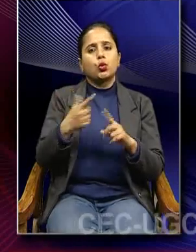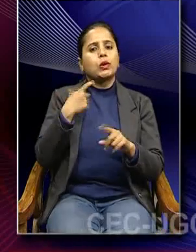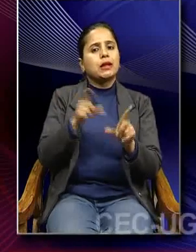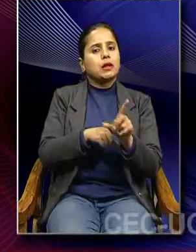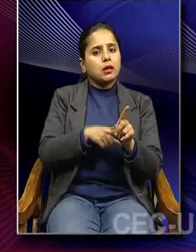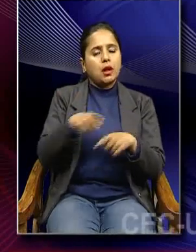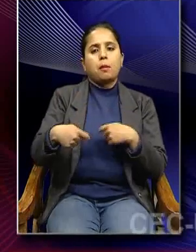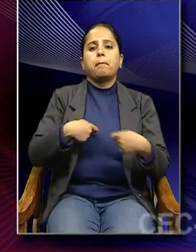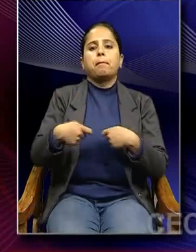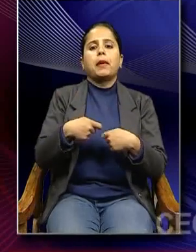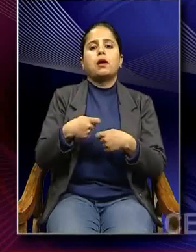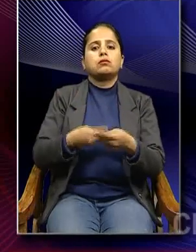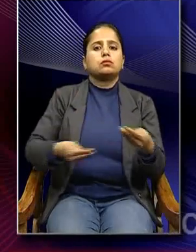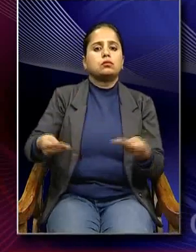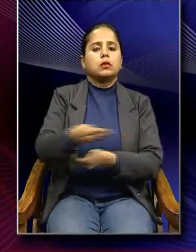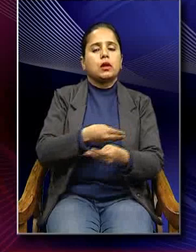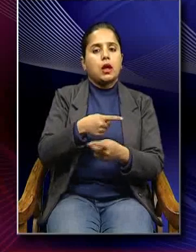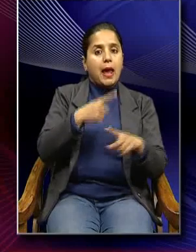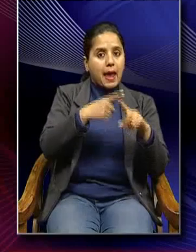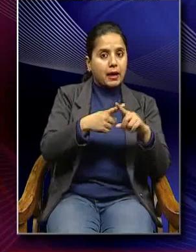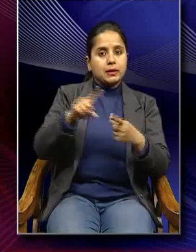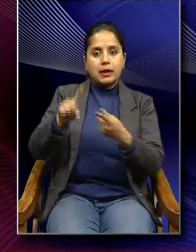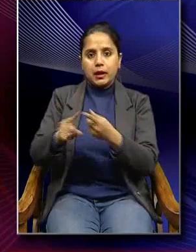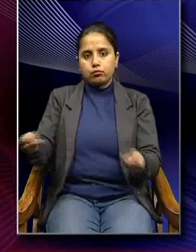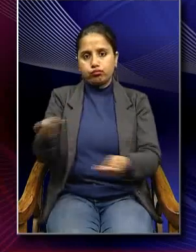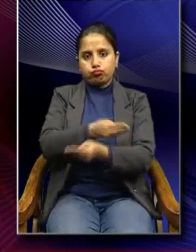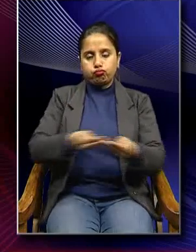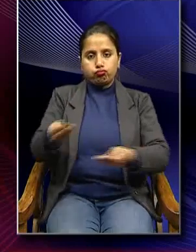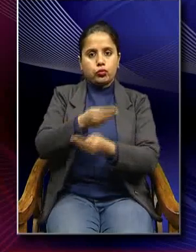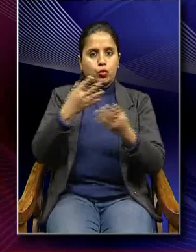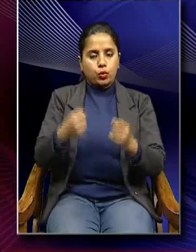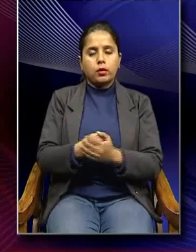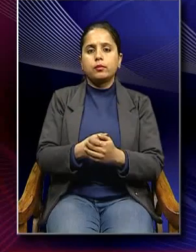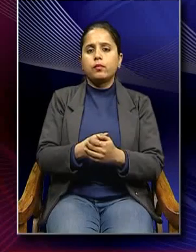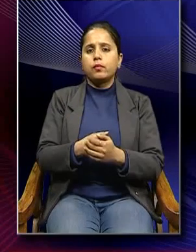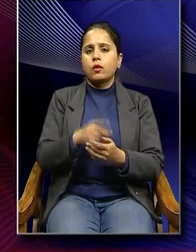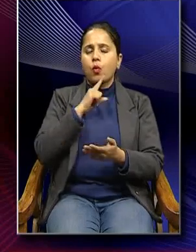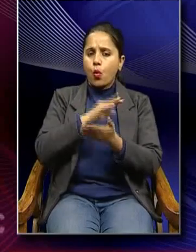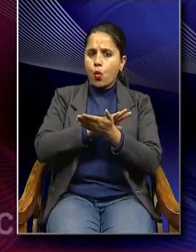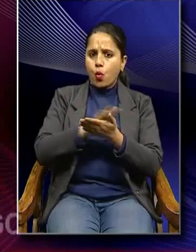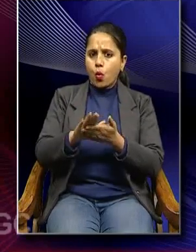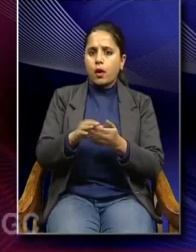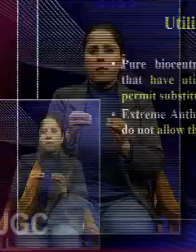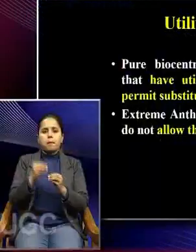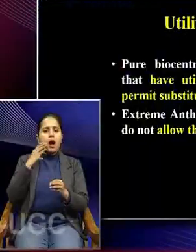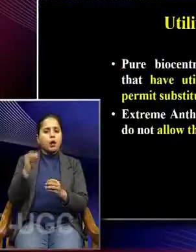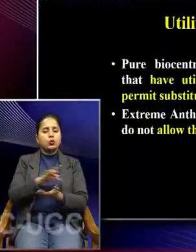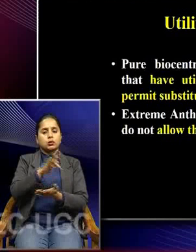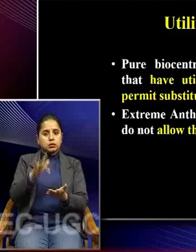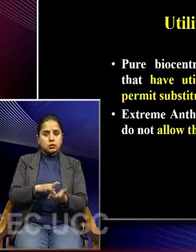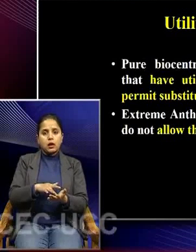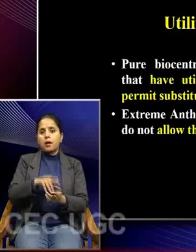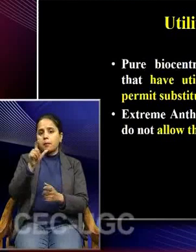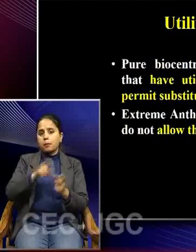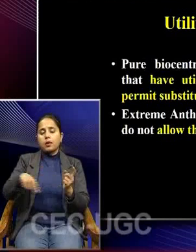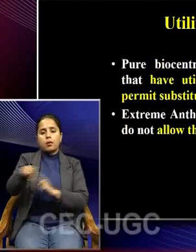by trading off X and E. Now, pure biocentrists are those individuals